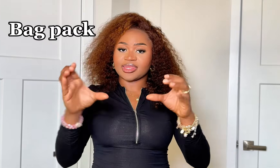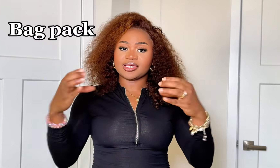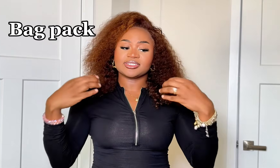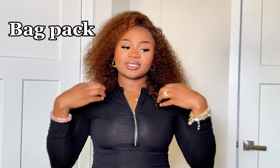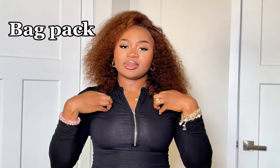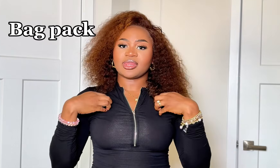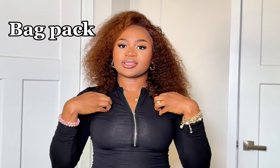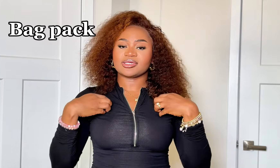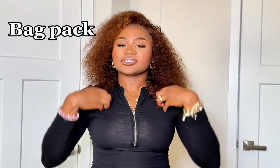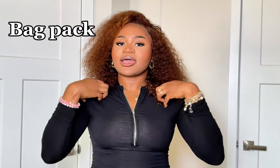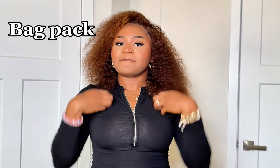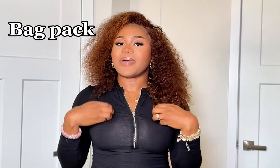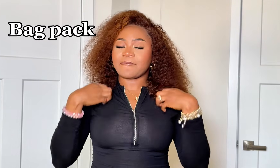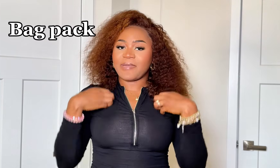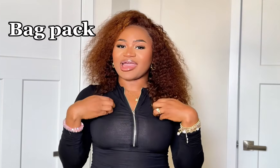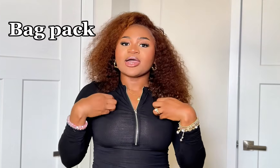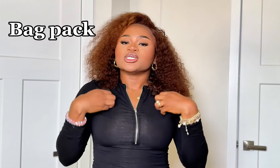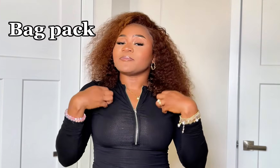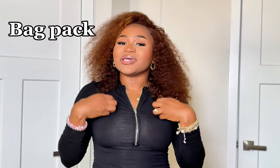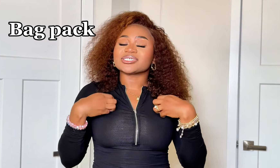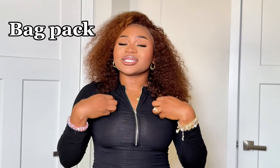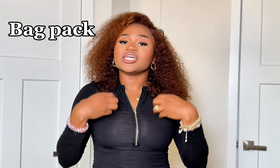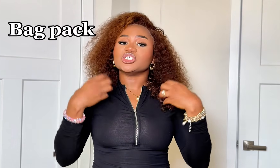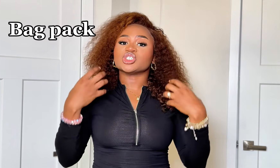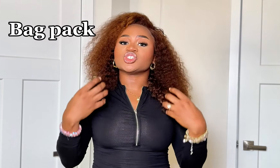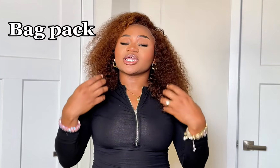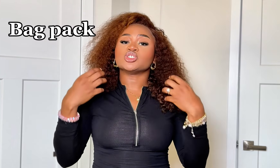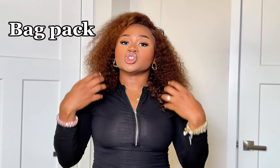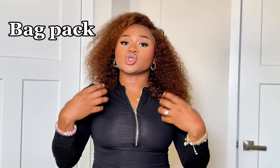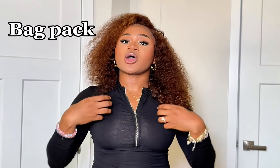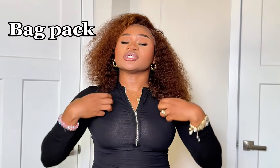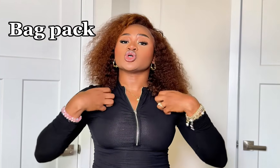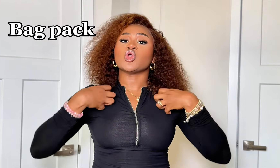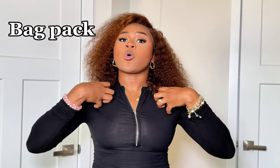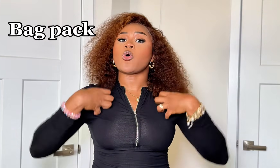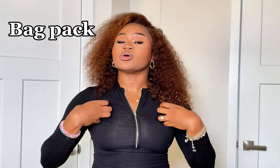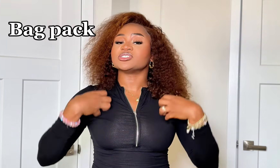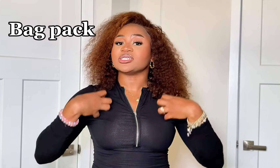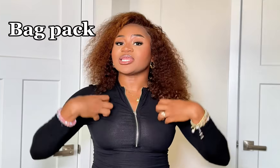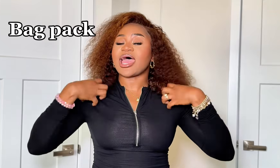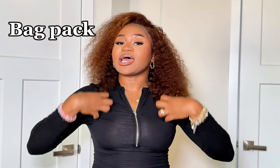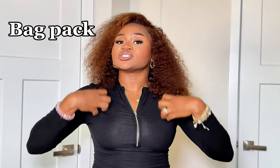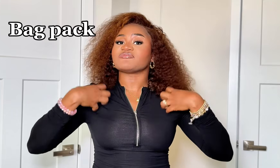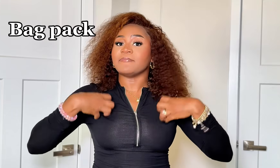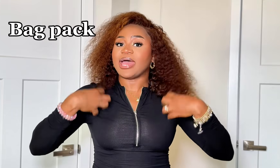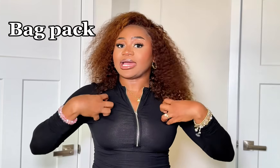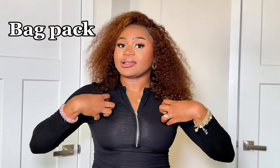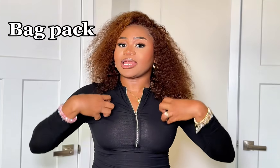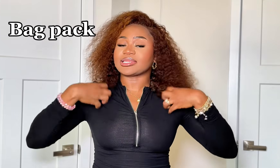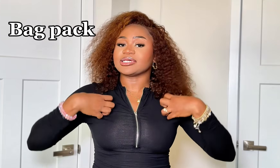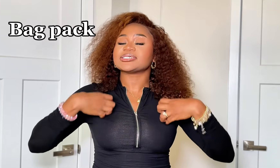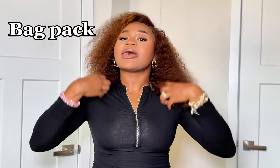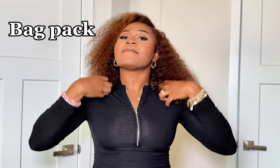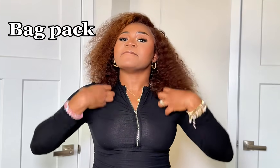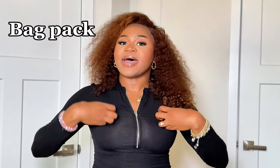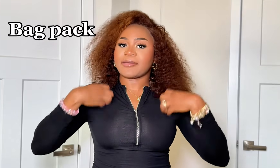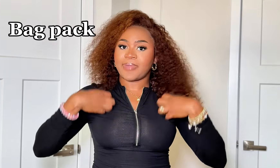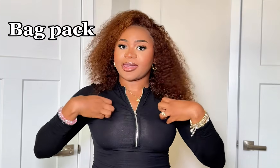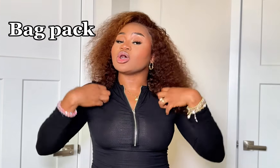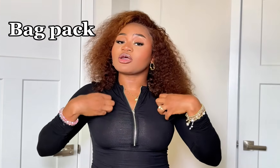this, backpack. So basically, it's just trying to show as though you're holding the hands of the back, like this, backpack. Don't